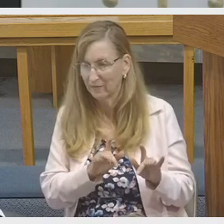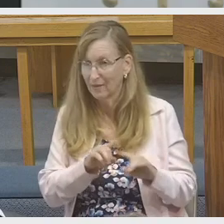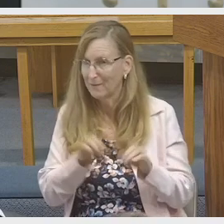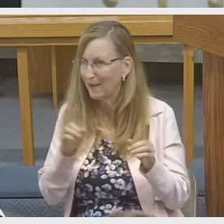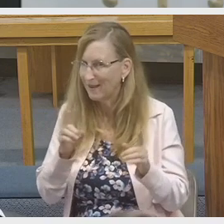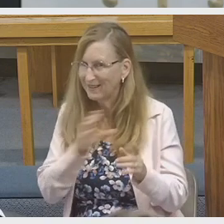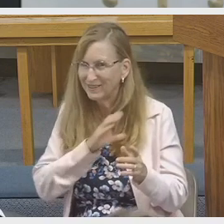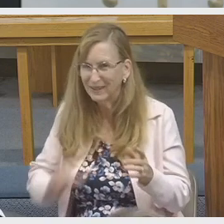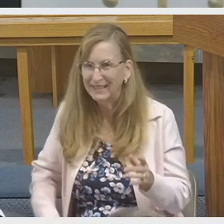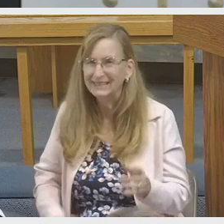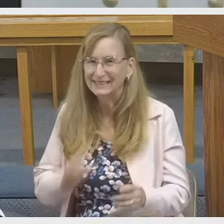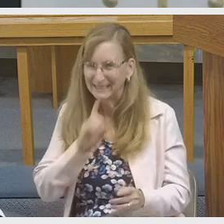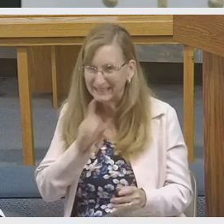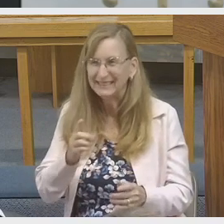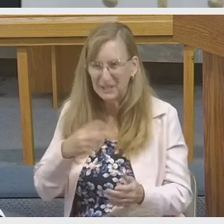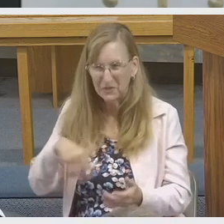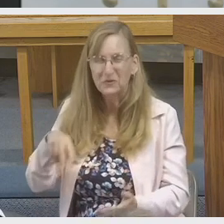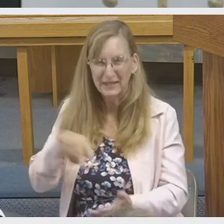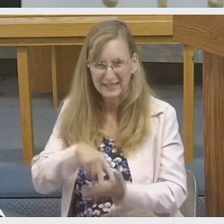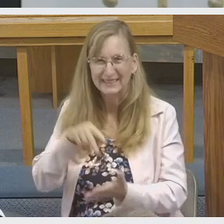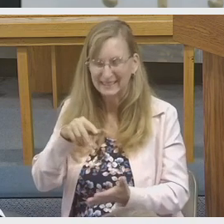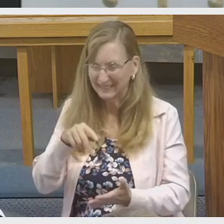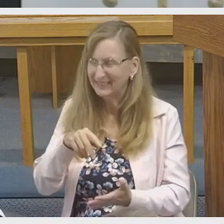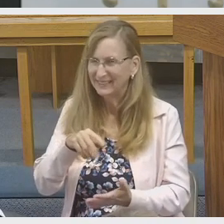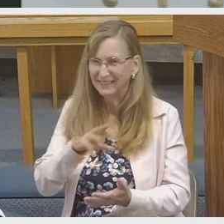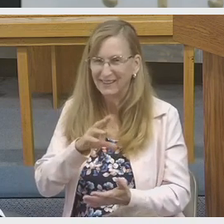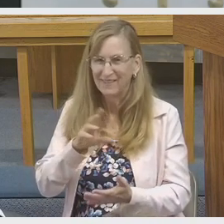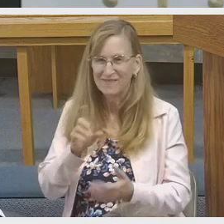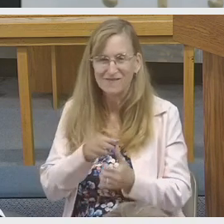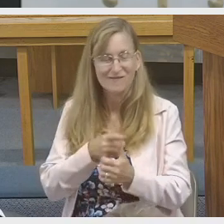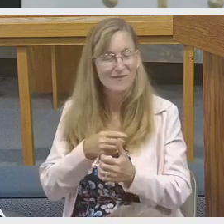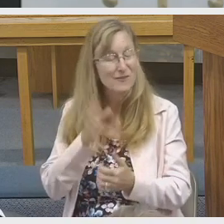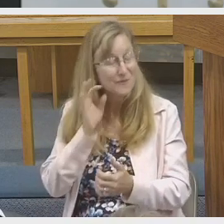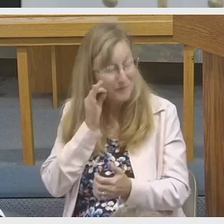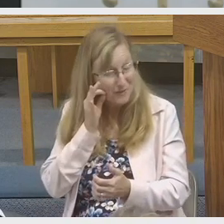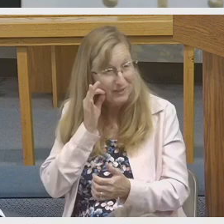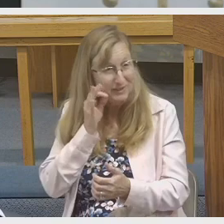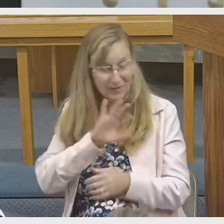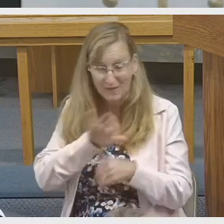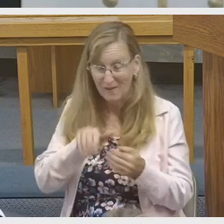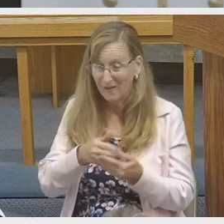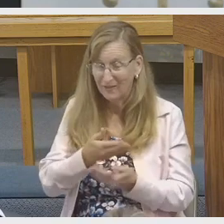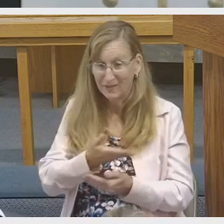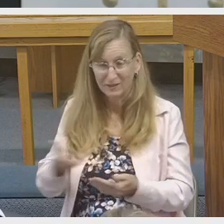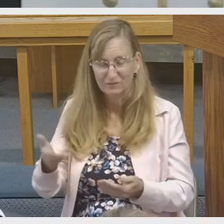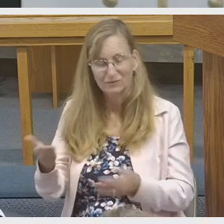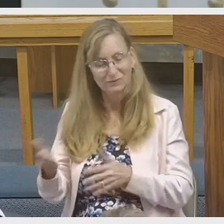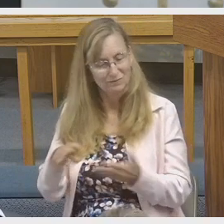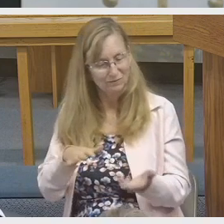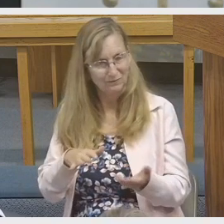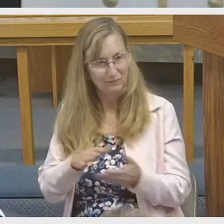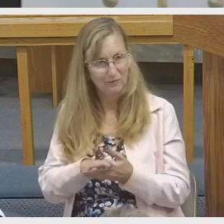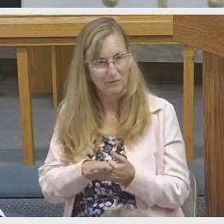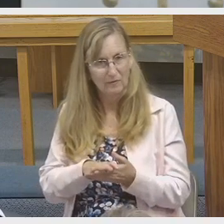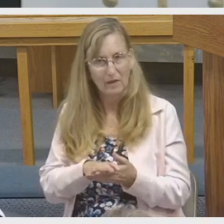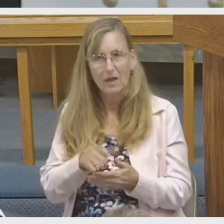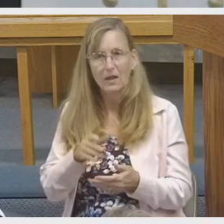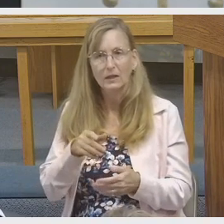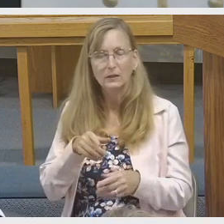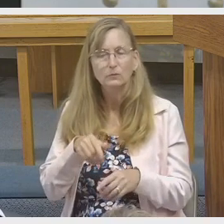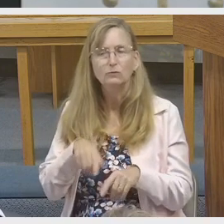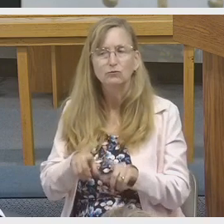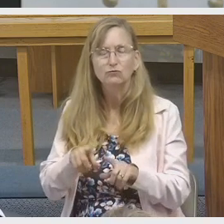has indeed been raised from the dead, the first fruits of those who have fallen asleep. For since death came through a